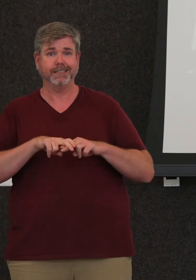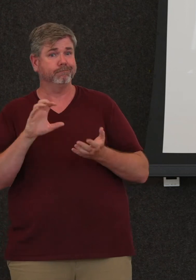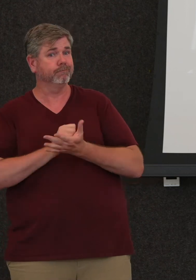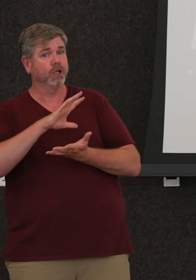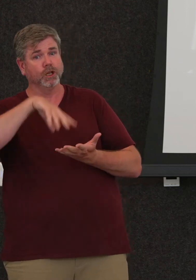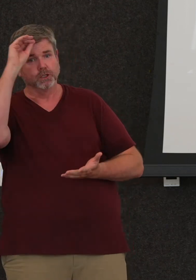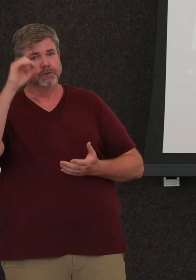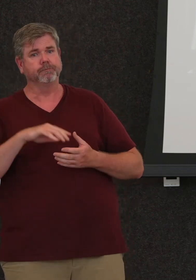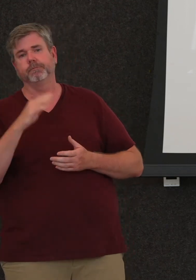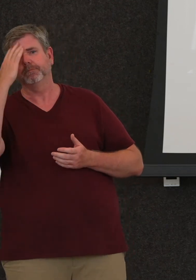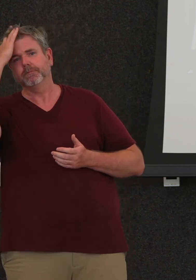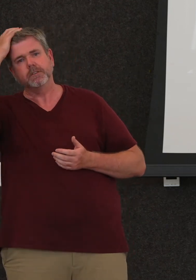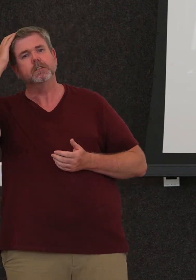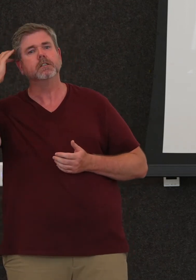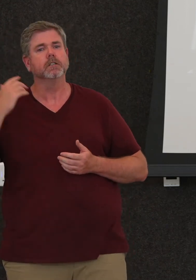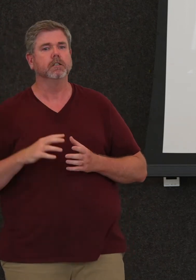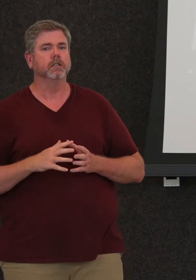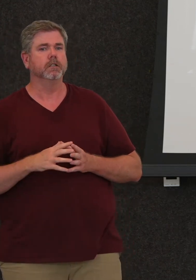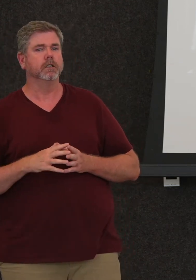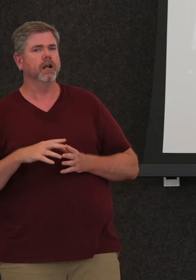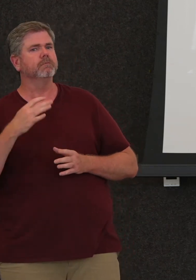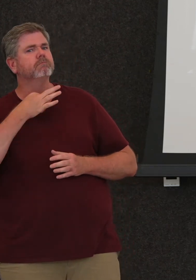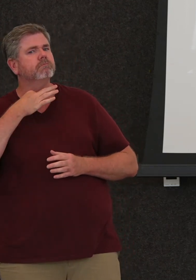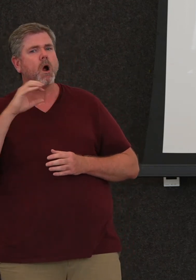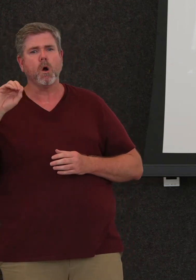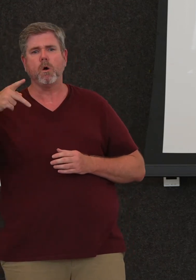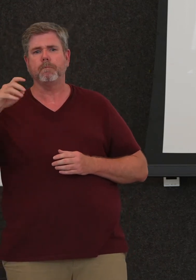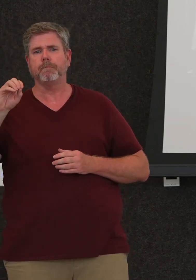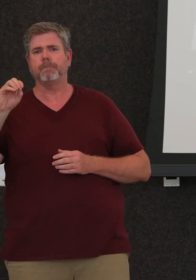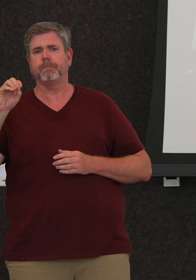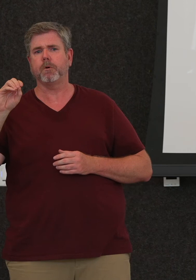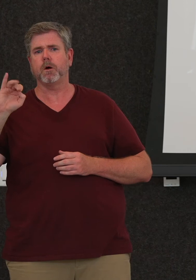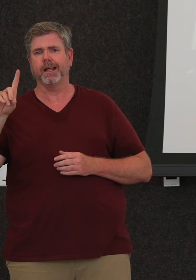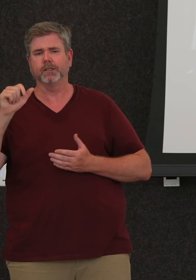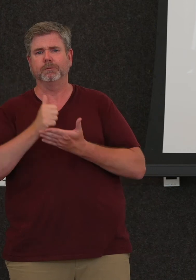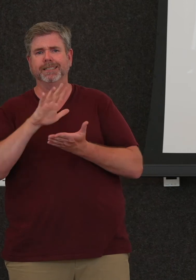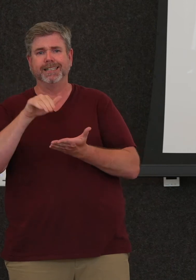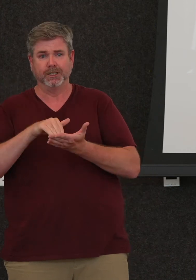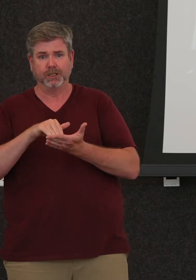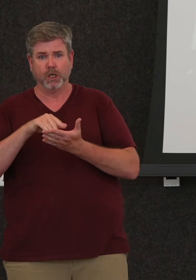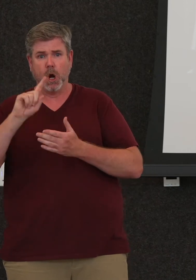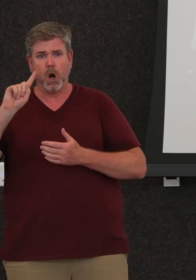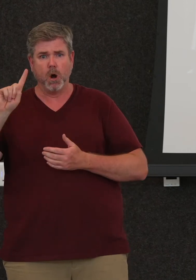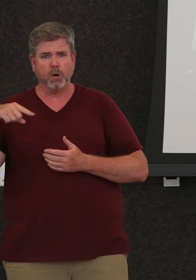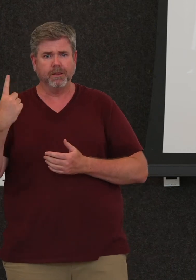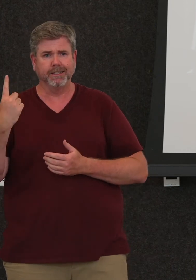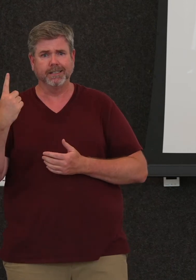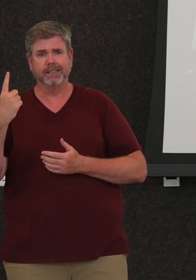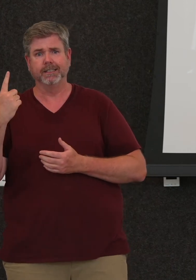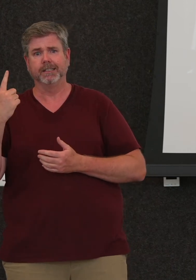center, is that in Santa Clara County? Is that specifically for teens, and is that an outpatient program?